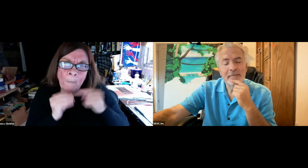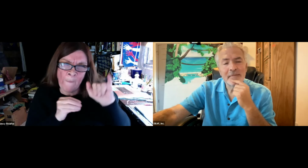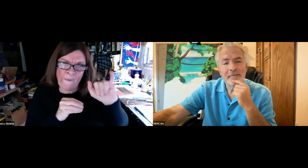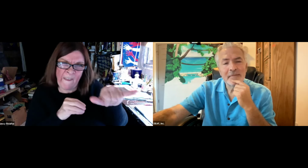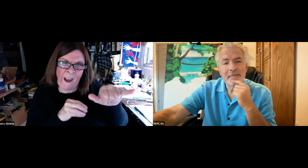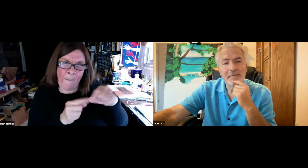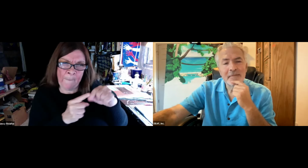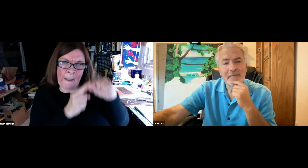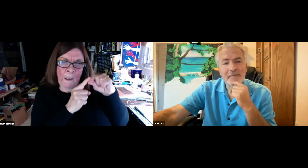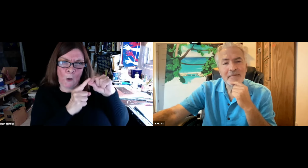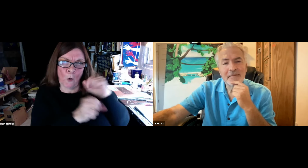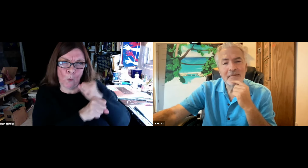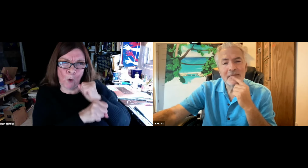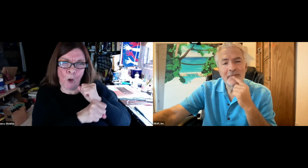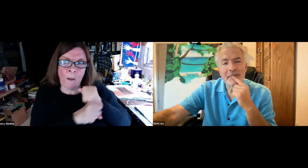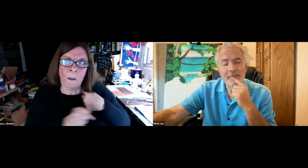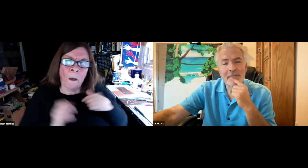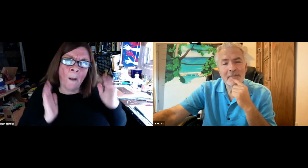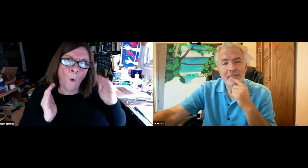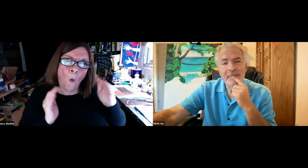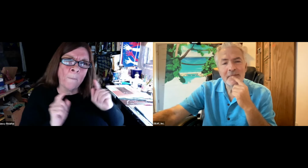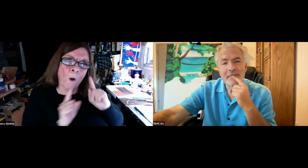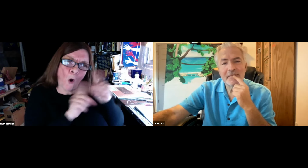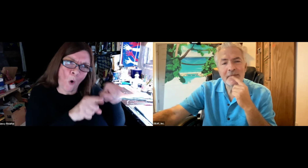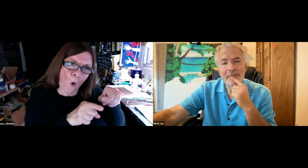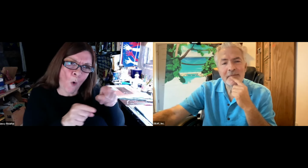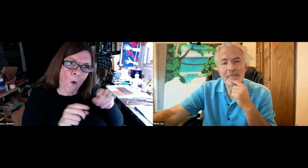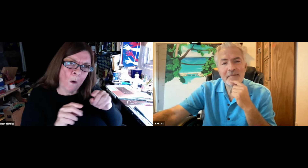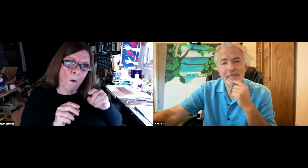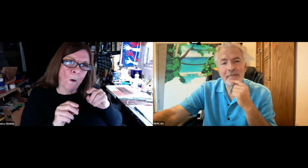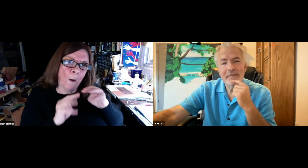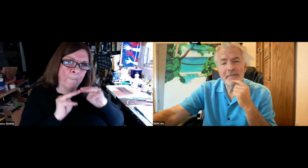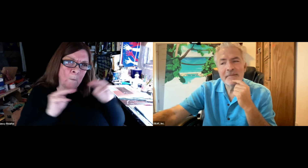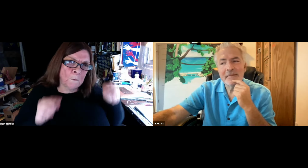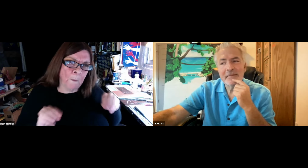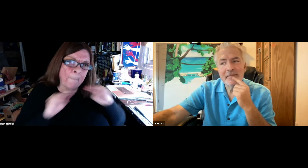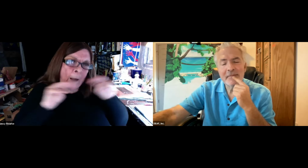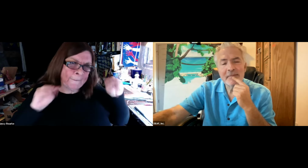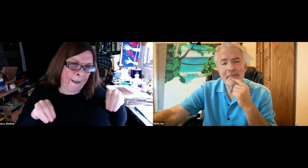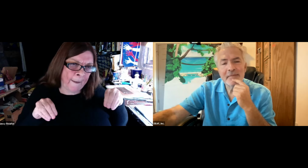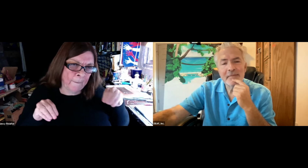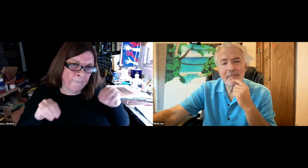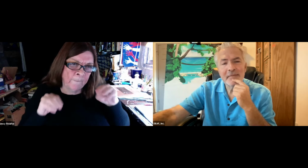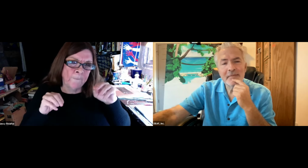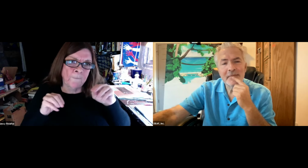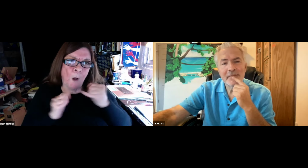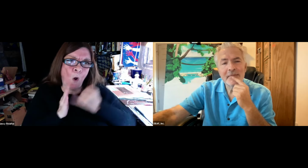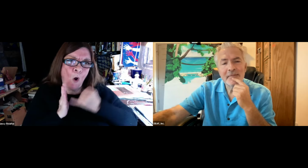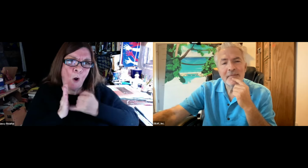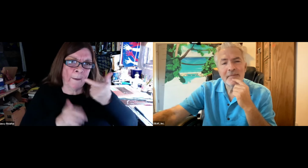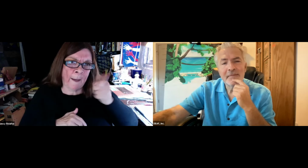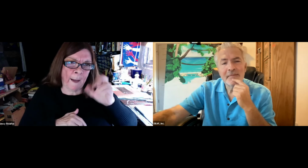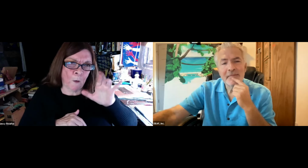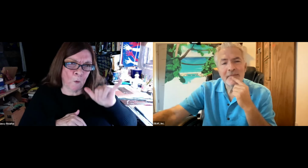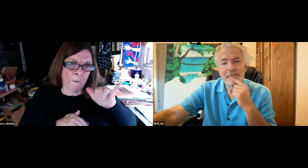into because I'd like to know much more, and especially on that particular piece. I am hoping to be able to go to the museum in